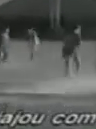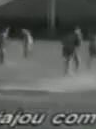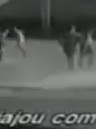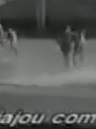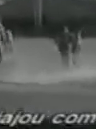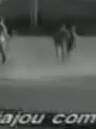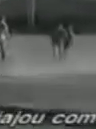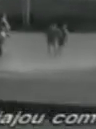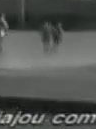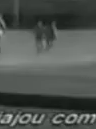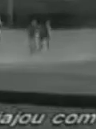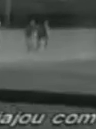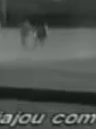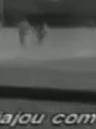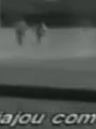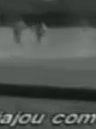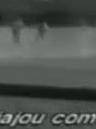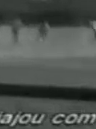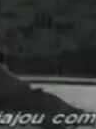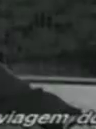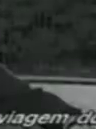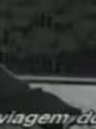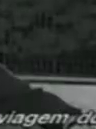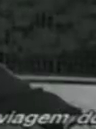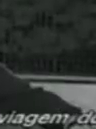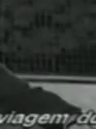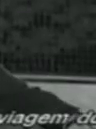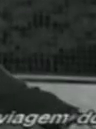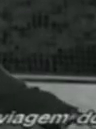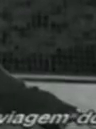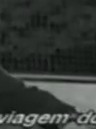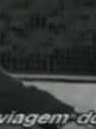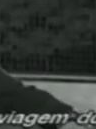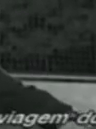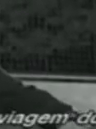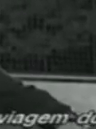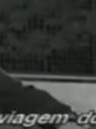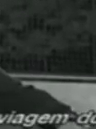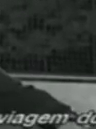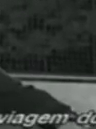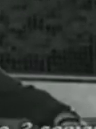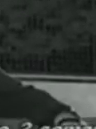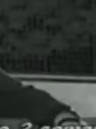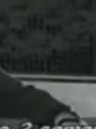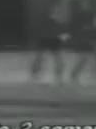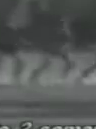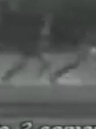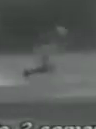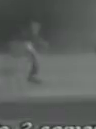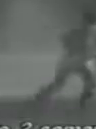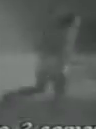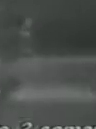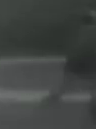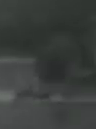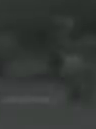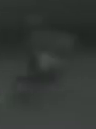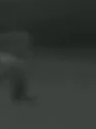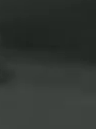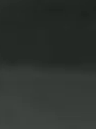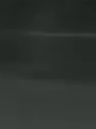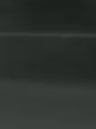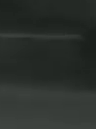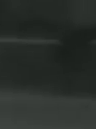Lucien Laurent traveled to those finals as a member of the French team. He has vivid memories of the transatlantic boat journey, a trip which took more than